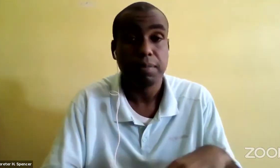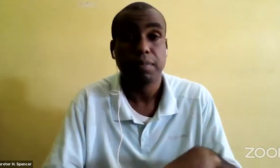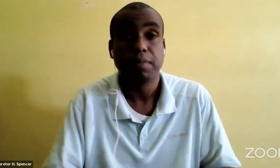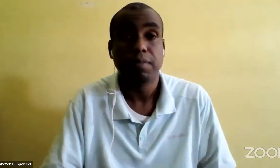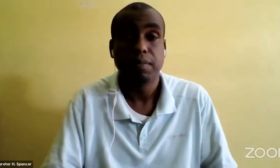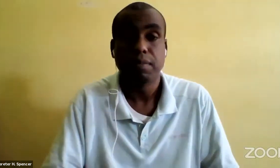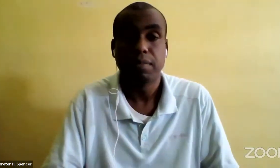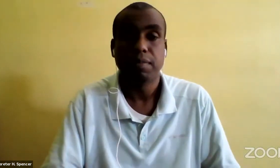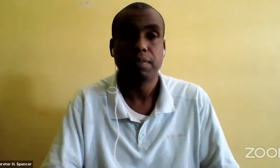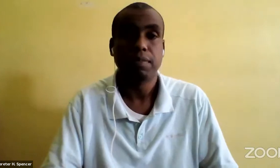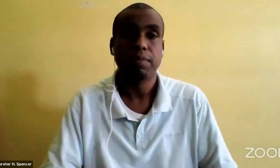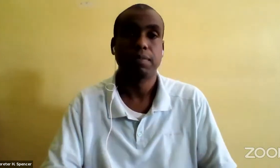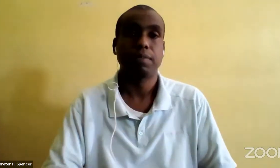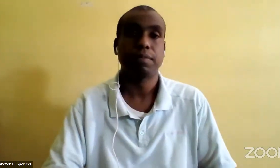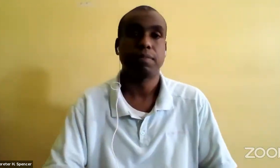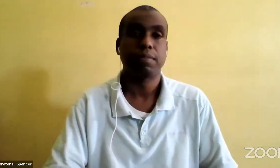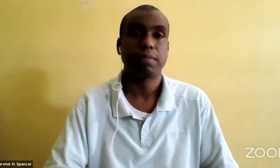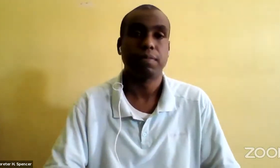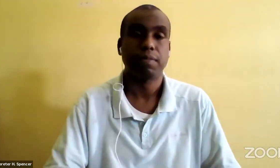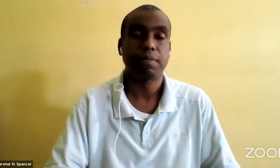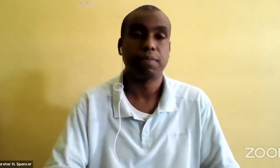All right, so you have a second